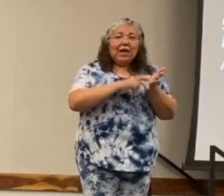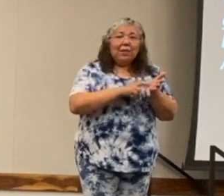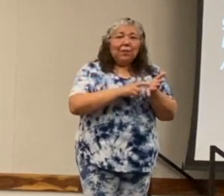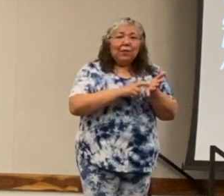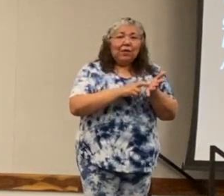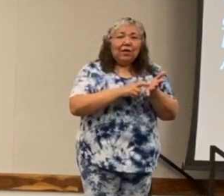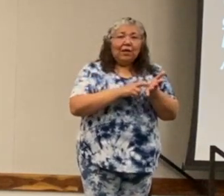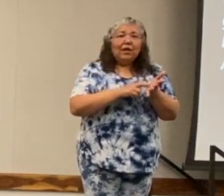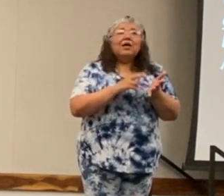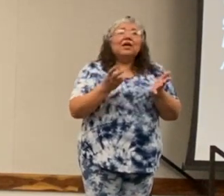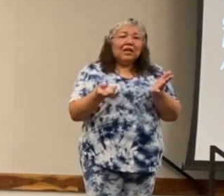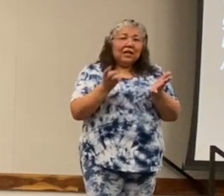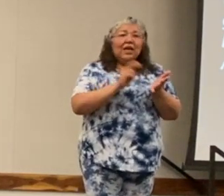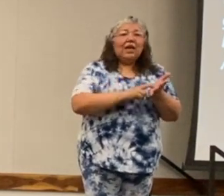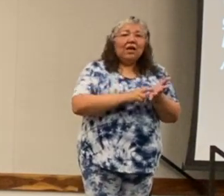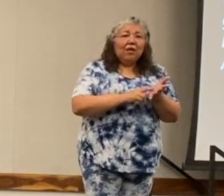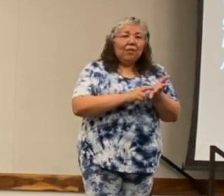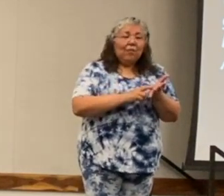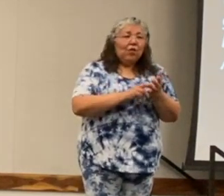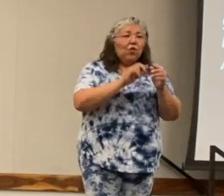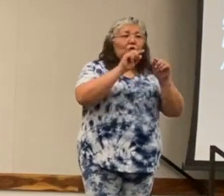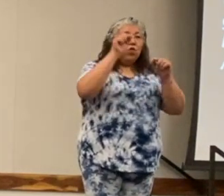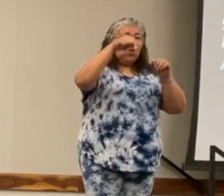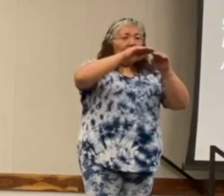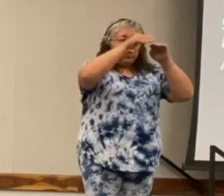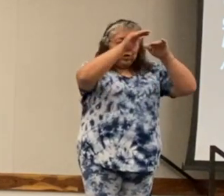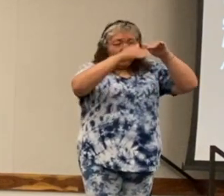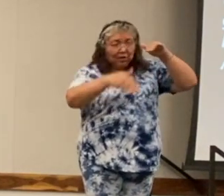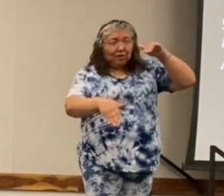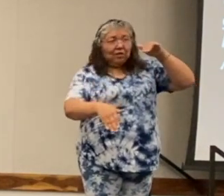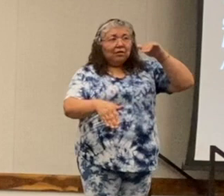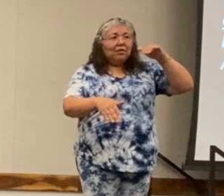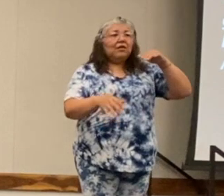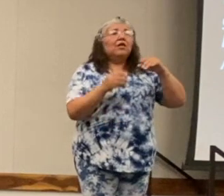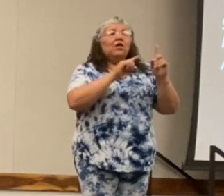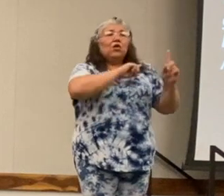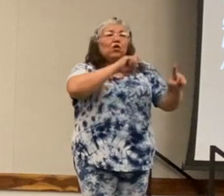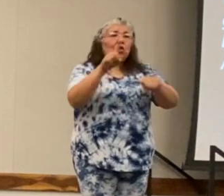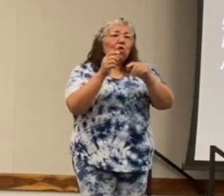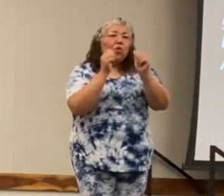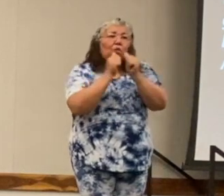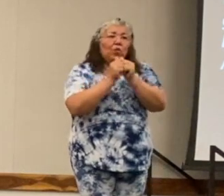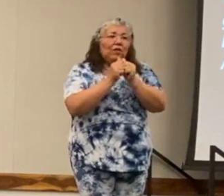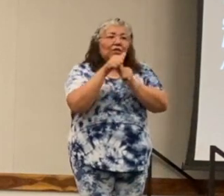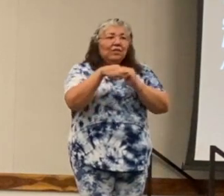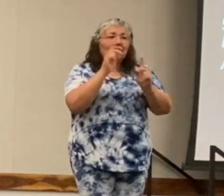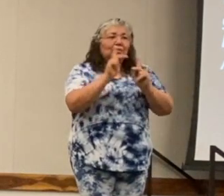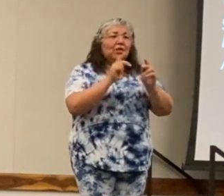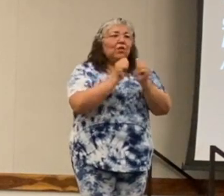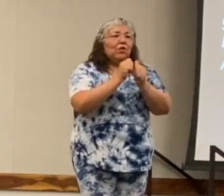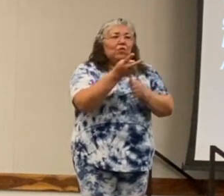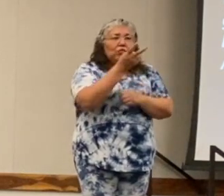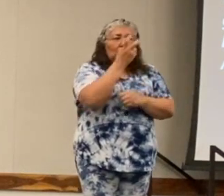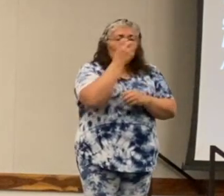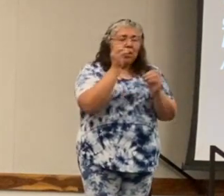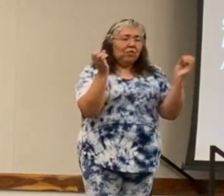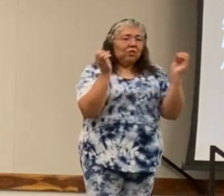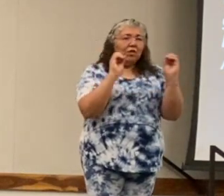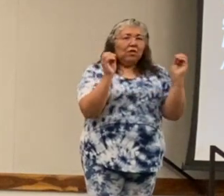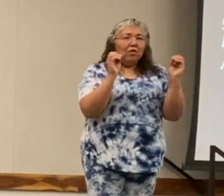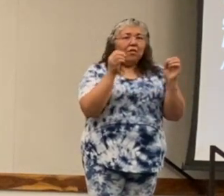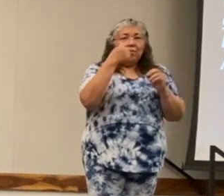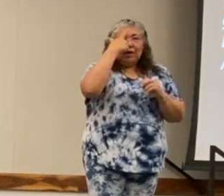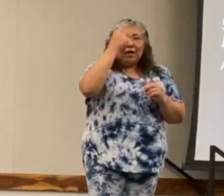get up, get up, go downstairs and go with them with no doubts at all,